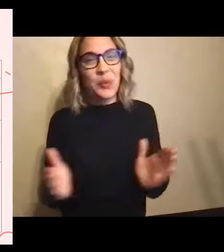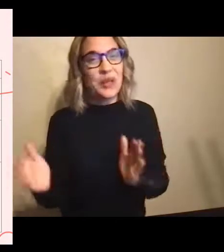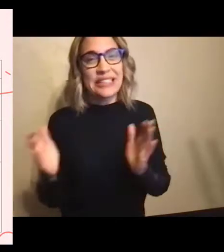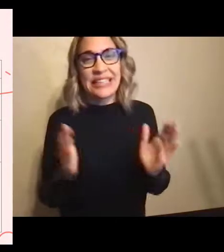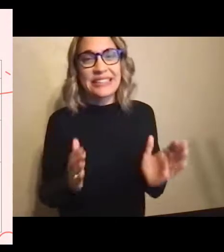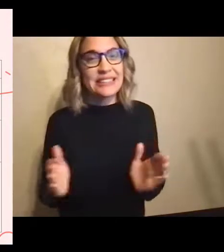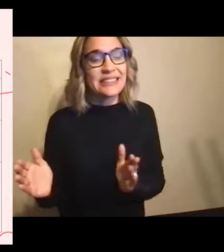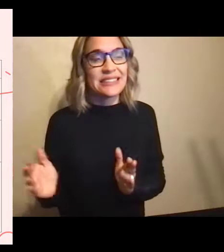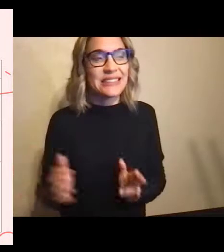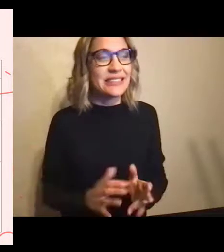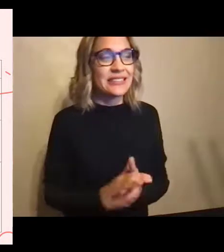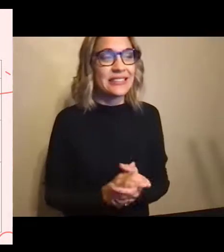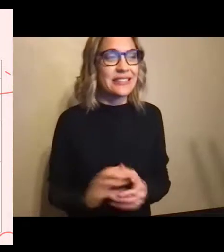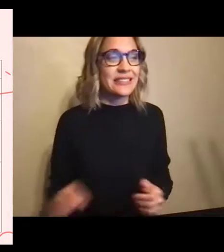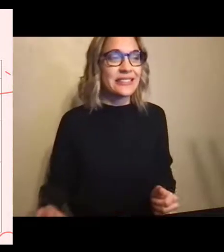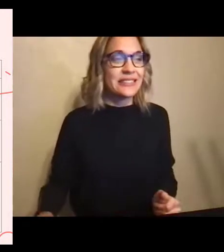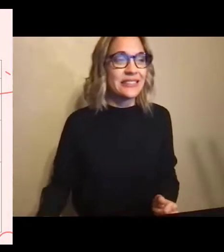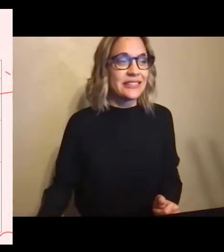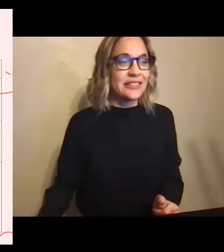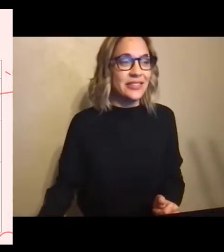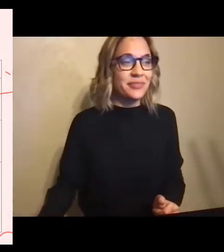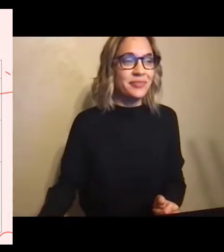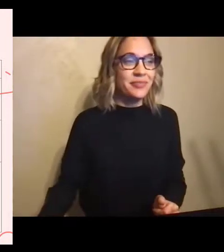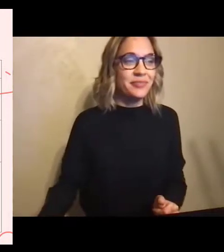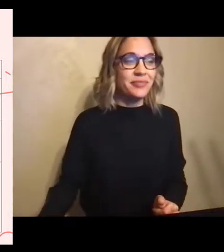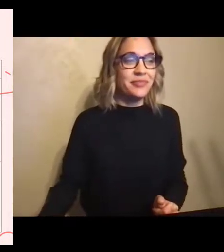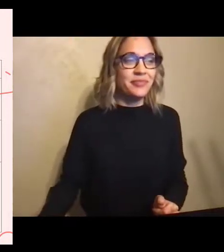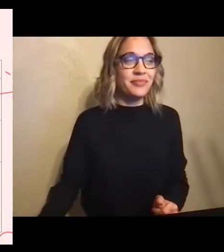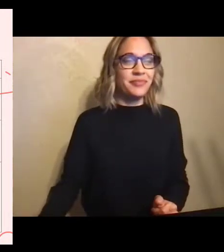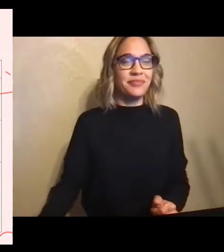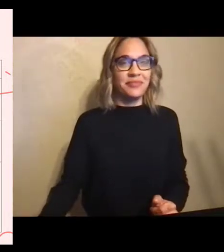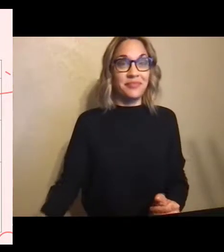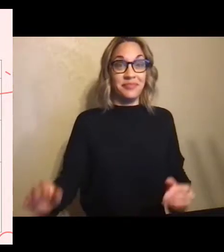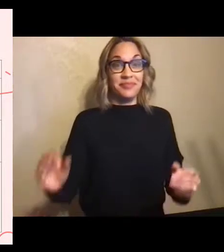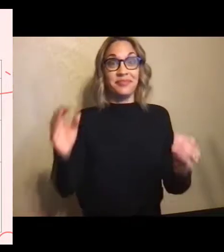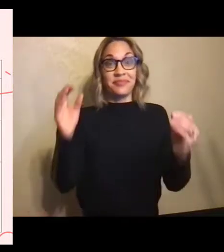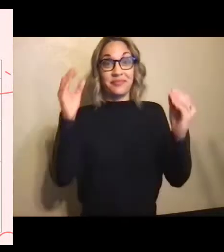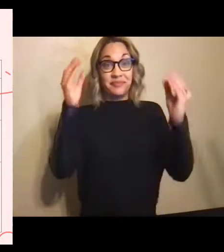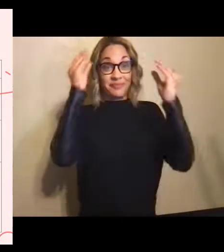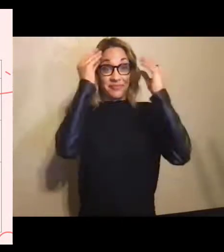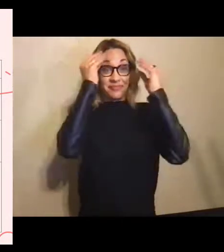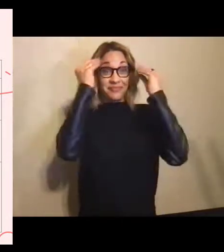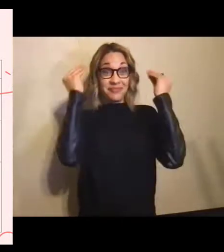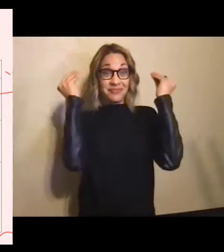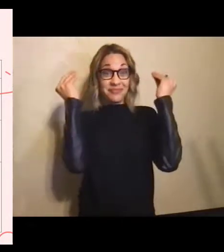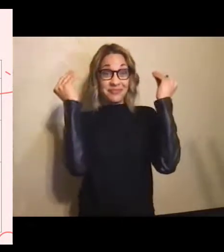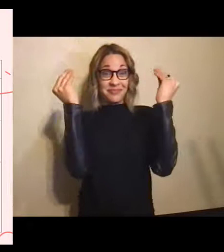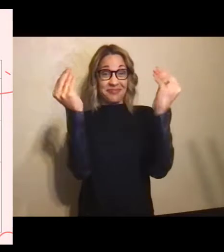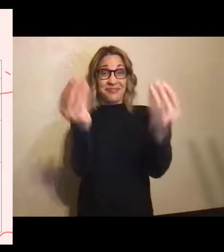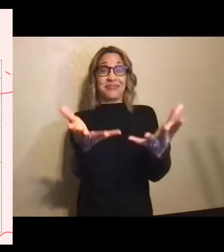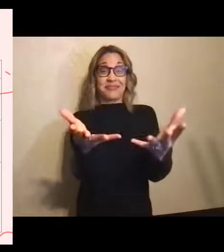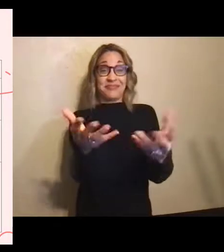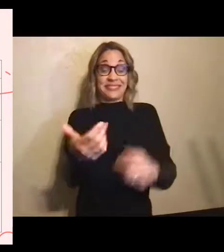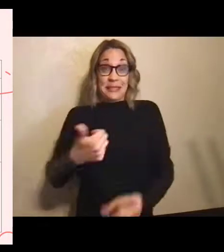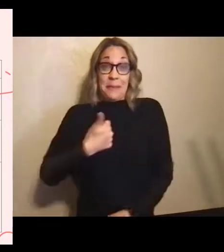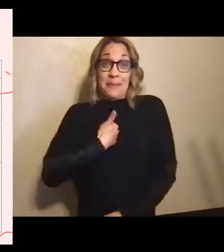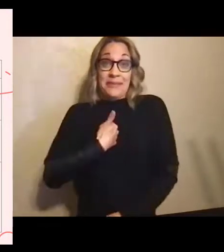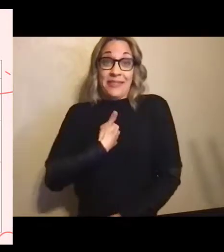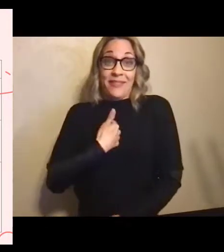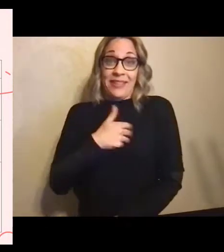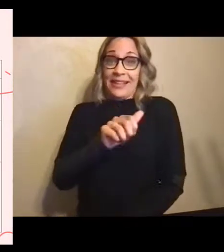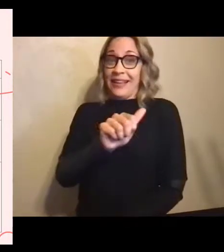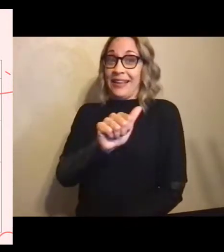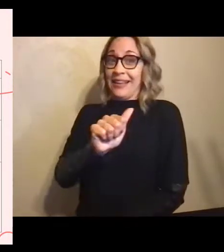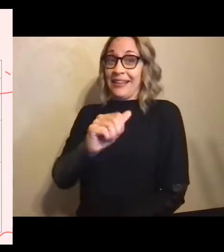What does disorganization look like? We've got our two areas again, so over here on the personal level.